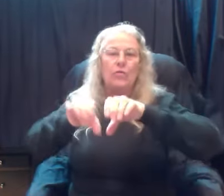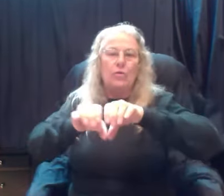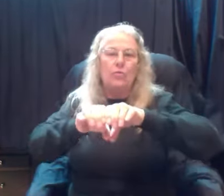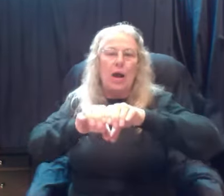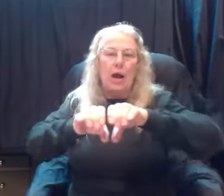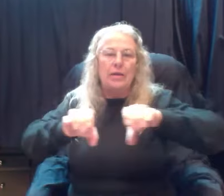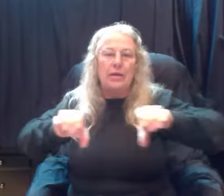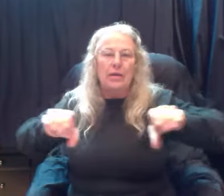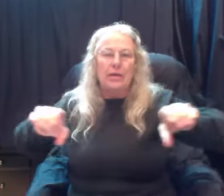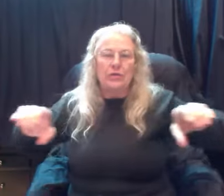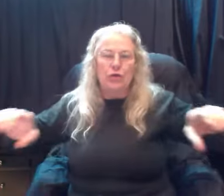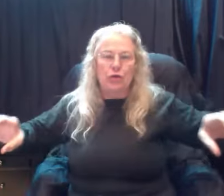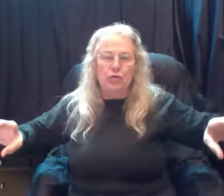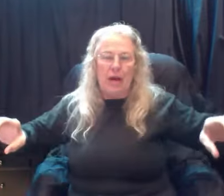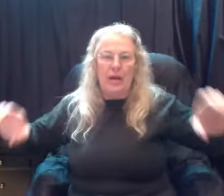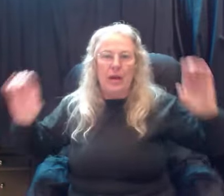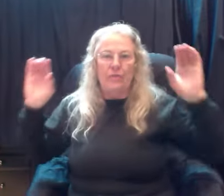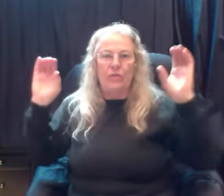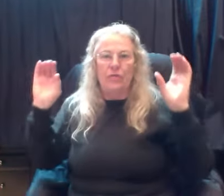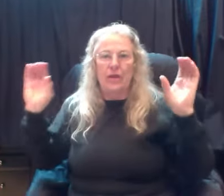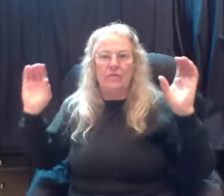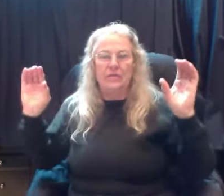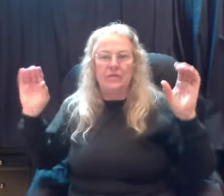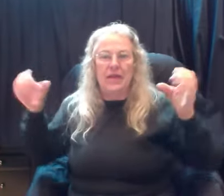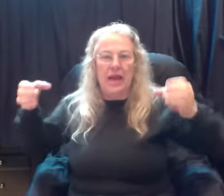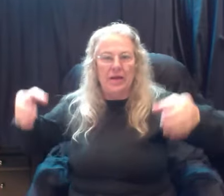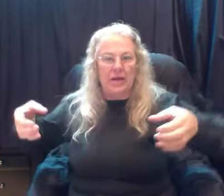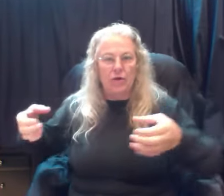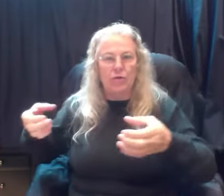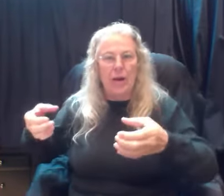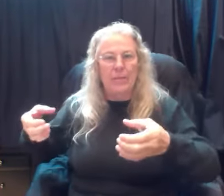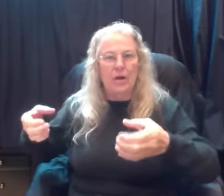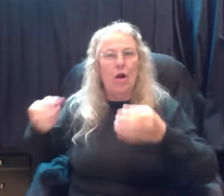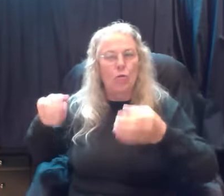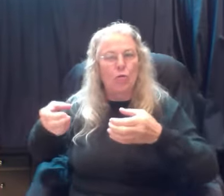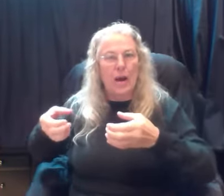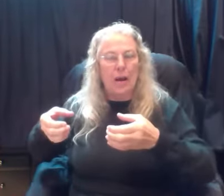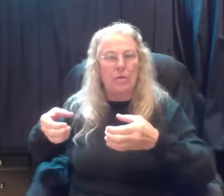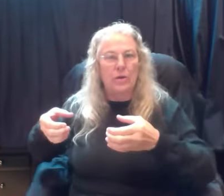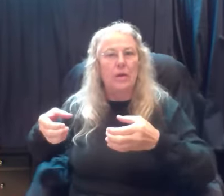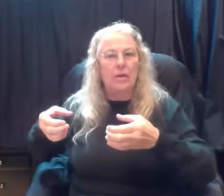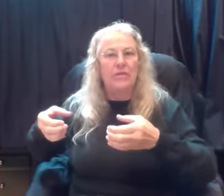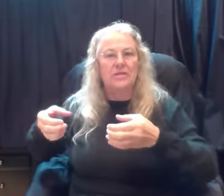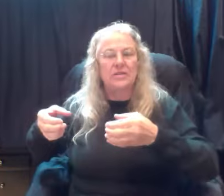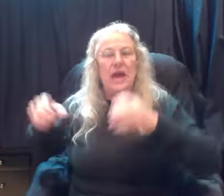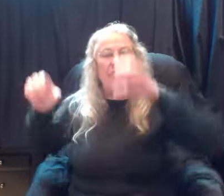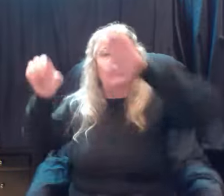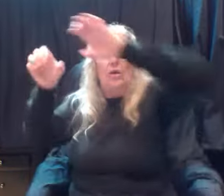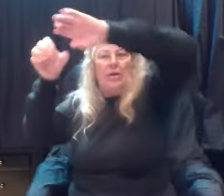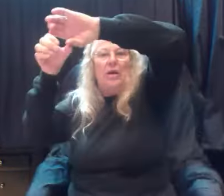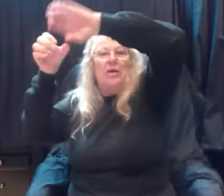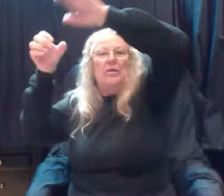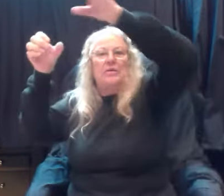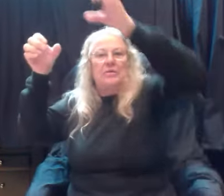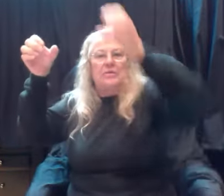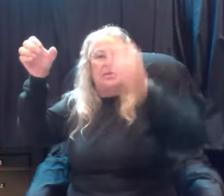rod is straight. If you think of the C hand like you're grabbing around that staff and rod. Staff